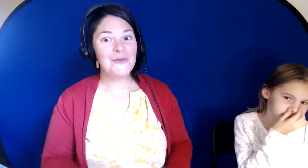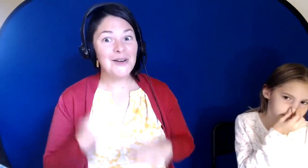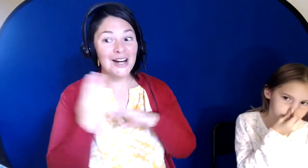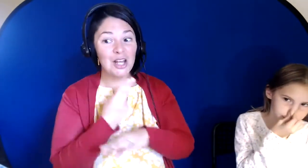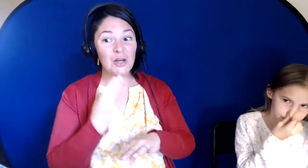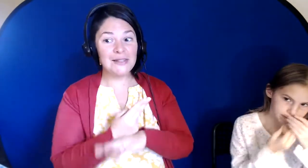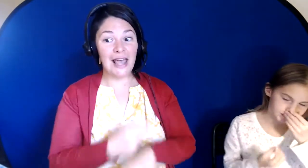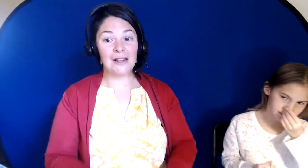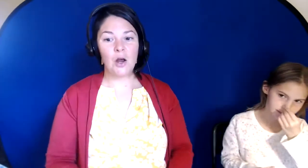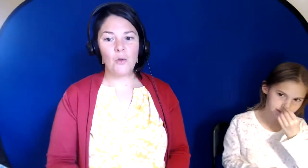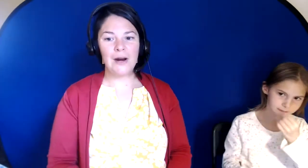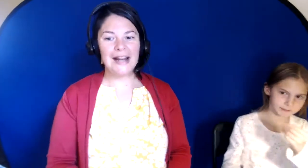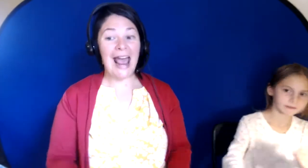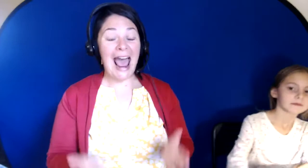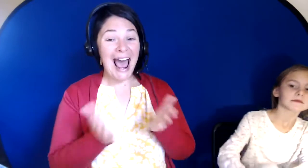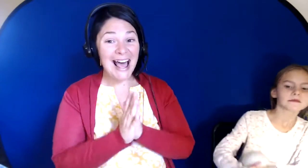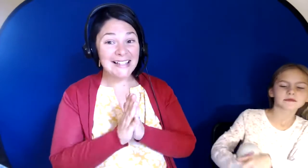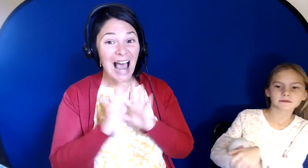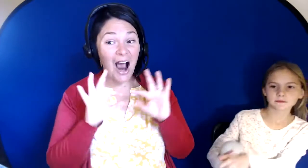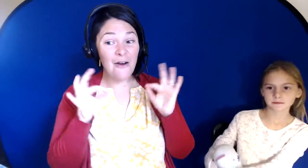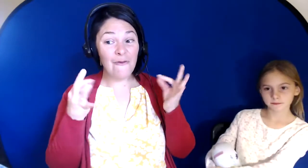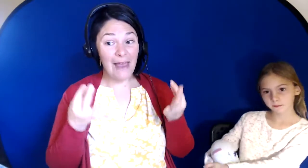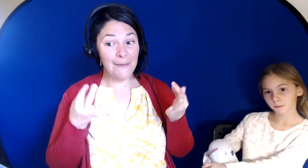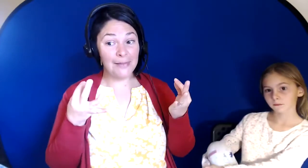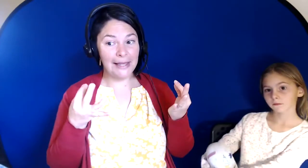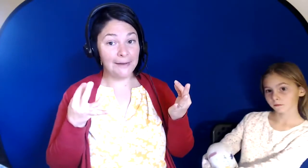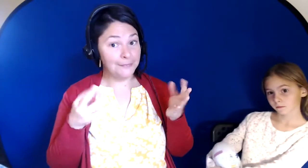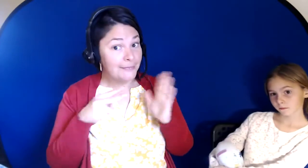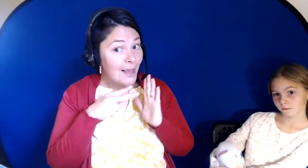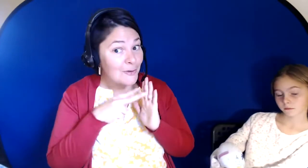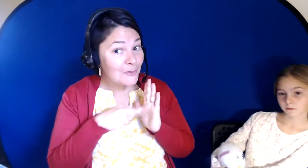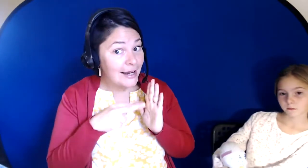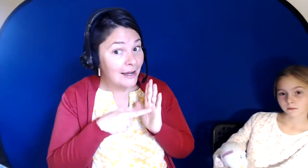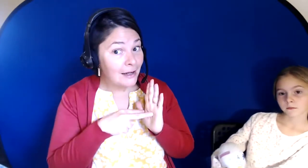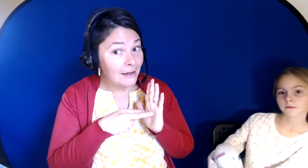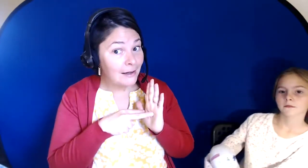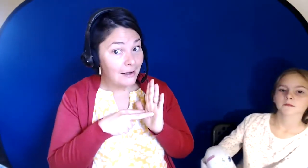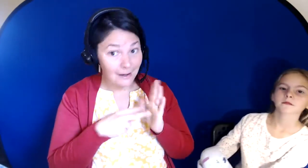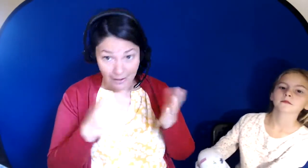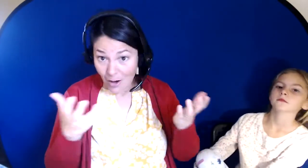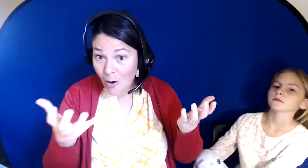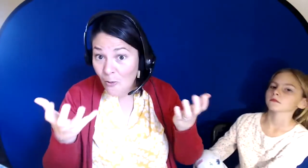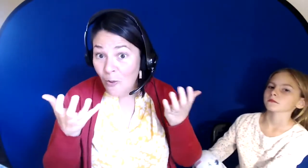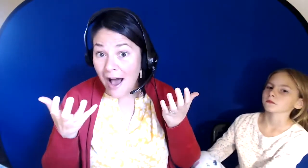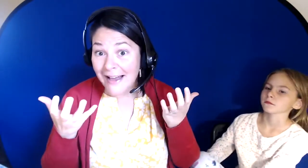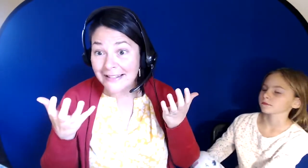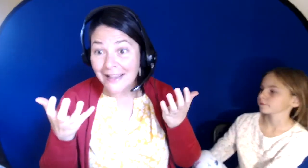going to use it. We're going to ask our family, read, want?